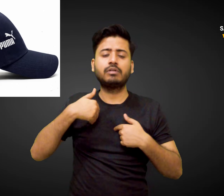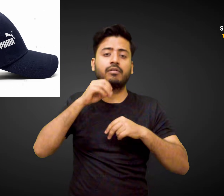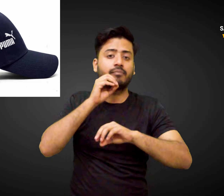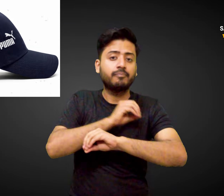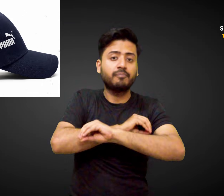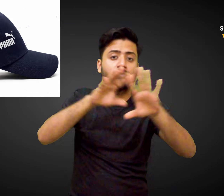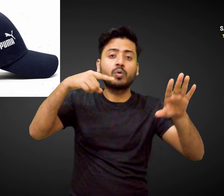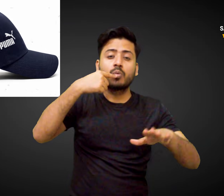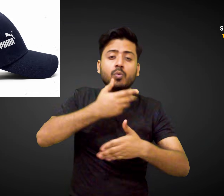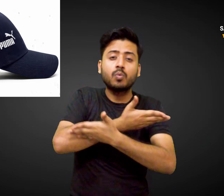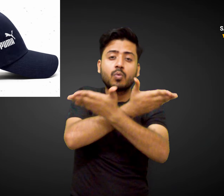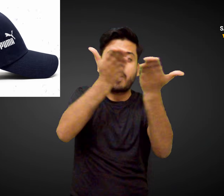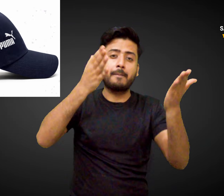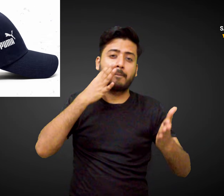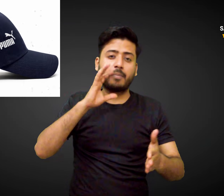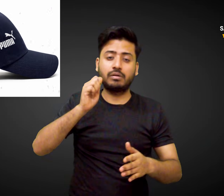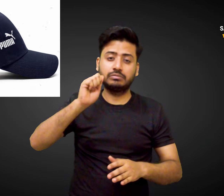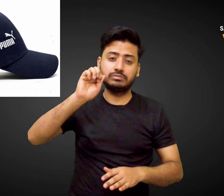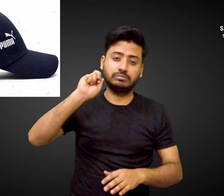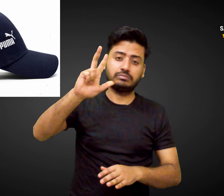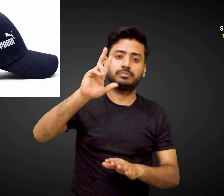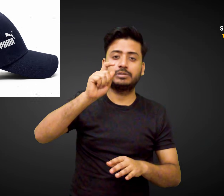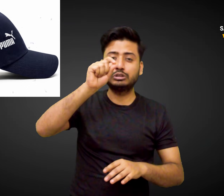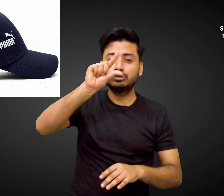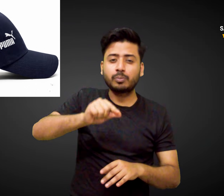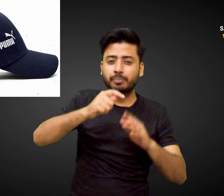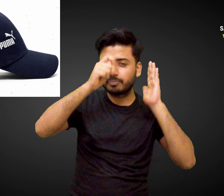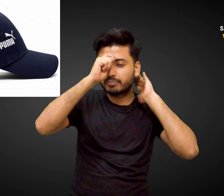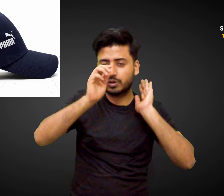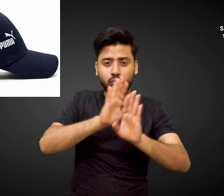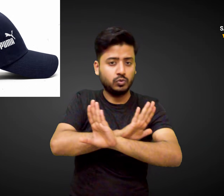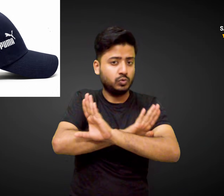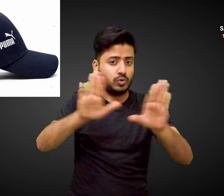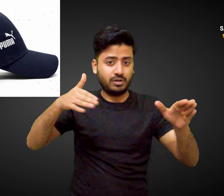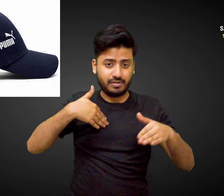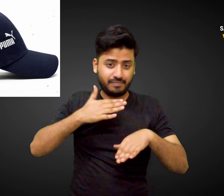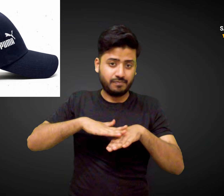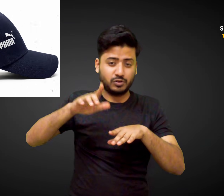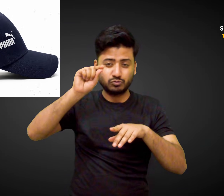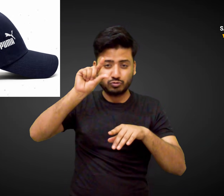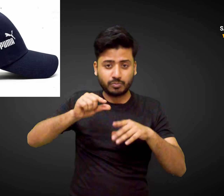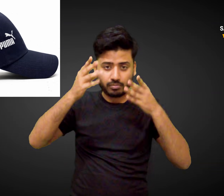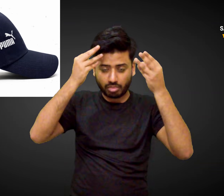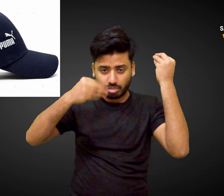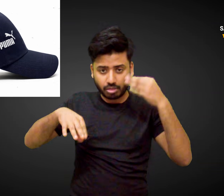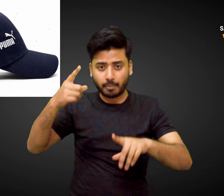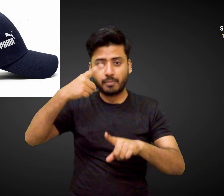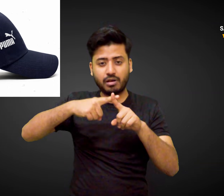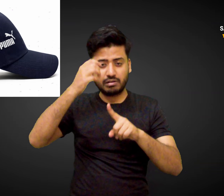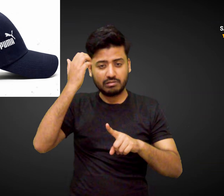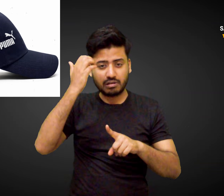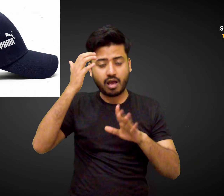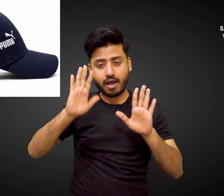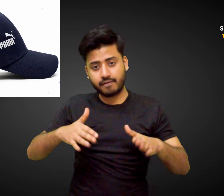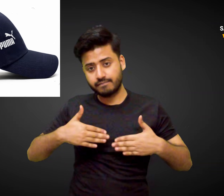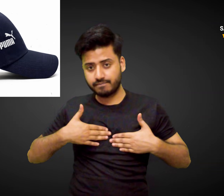dead tissue. The scalp needs good blood circulation. A cap that's too tight can restrict blood flow to the roots.